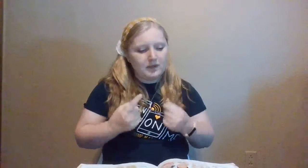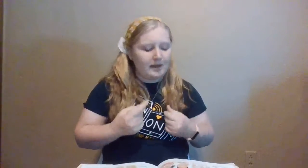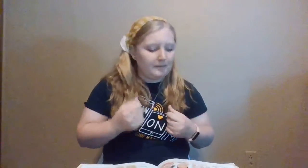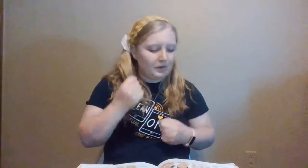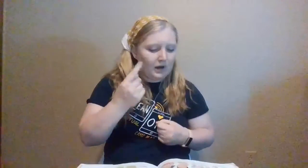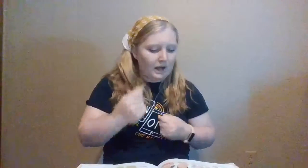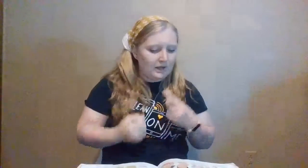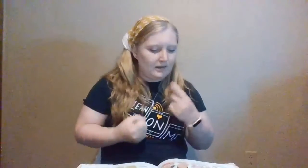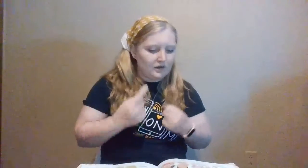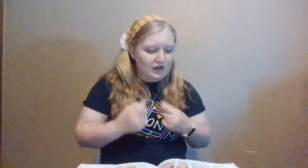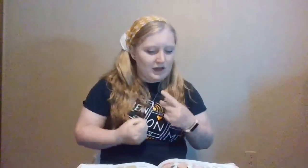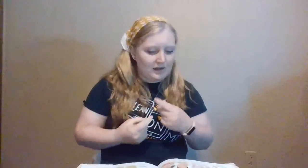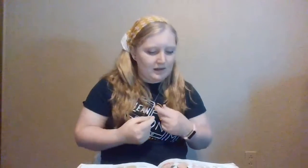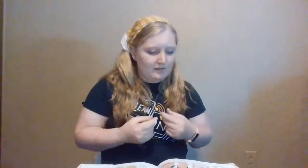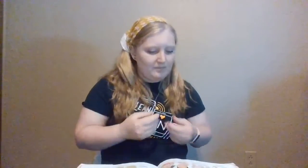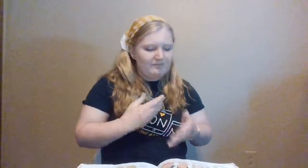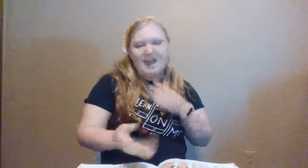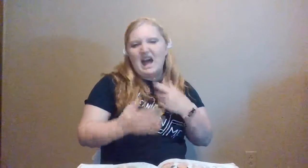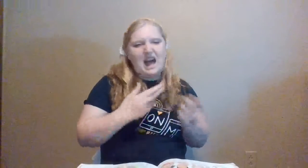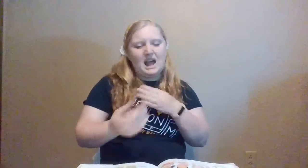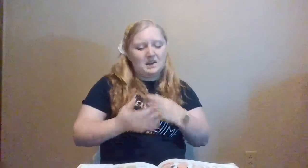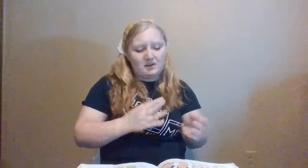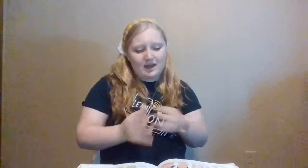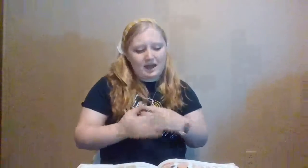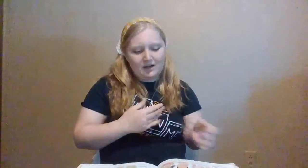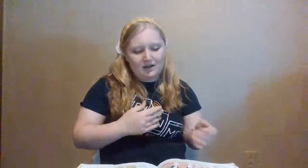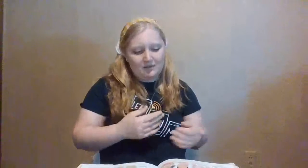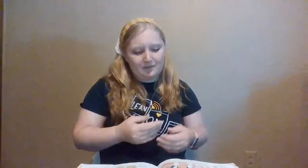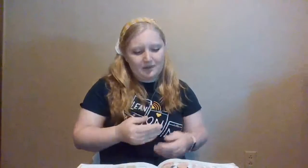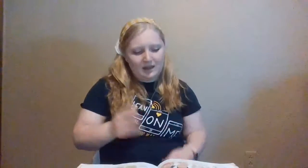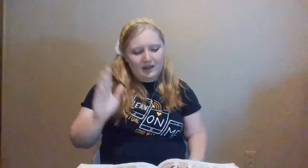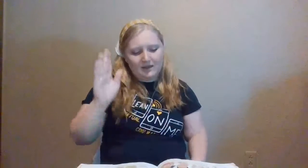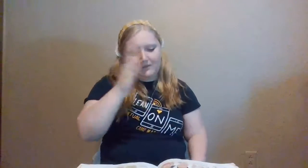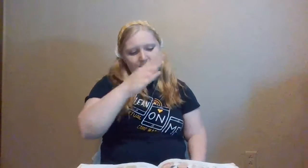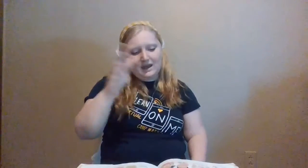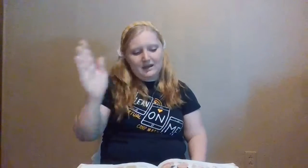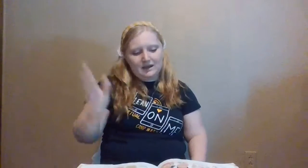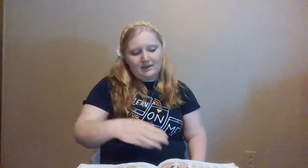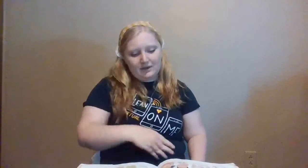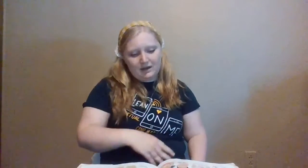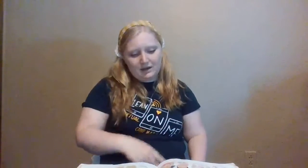Yeah, Cracker Jack. I don't care if I never